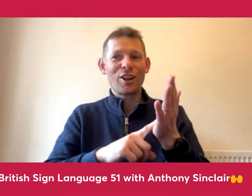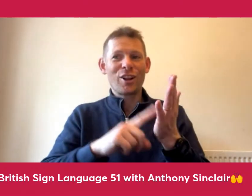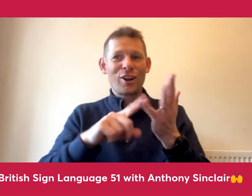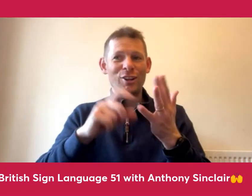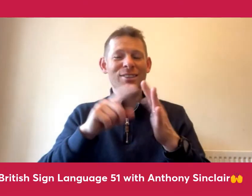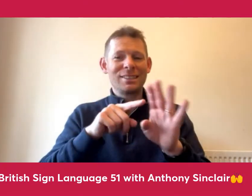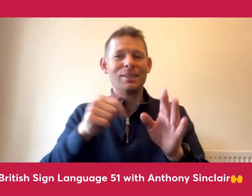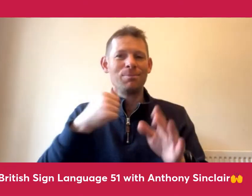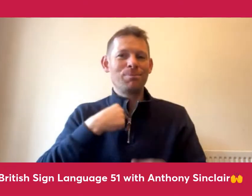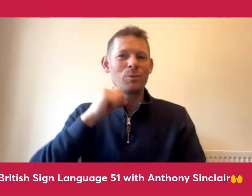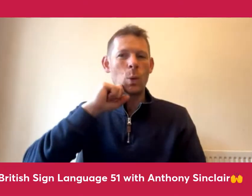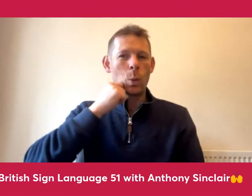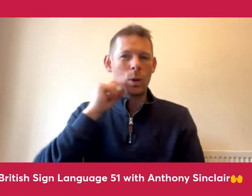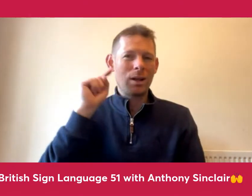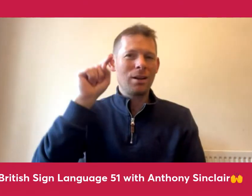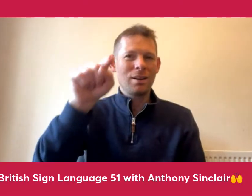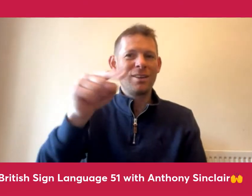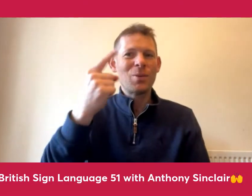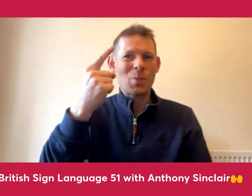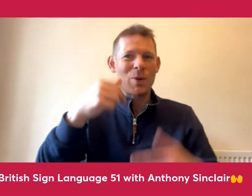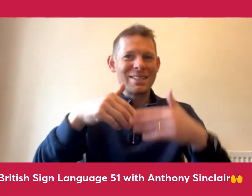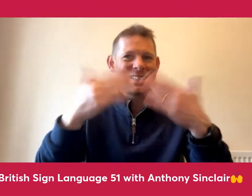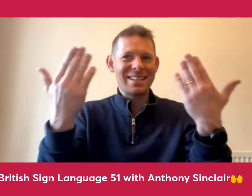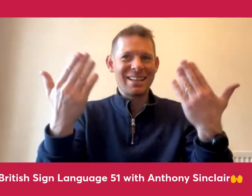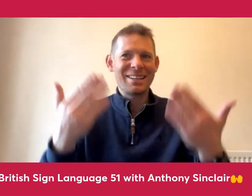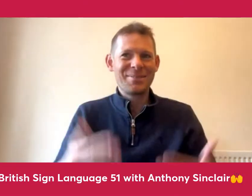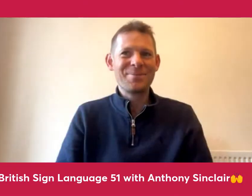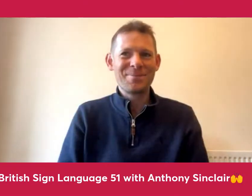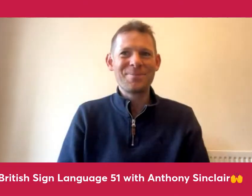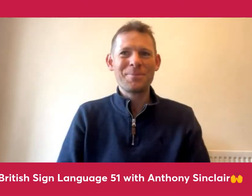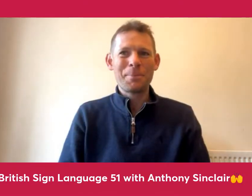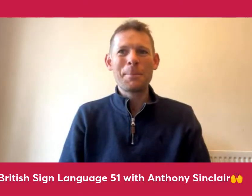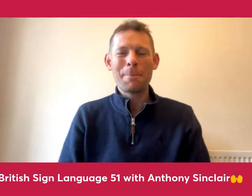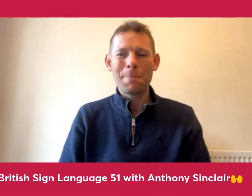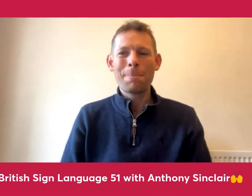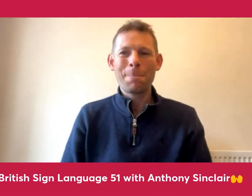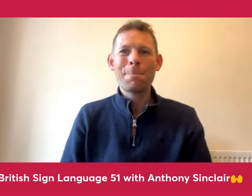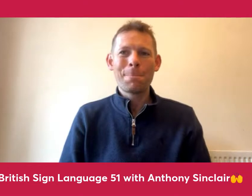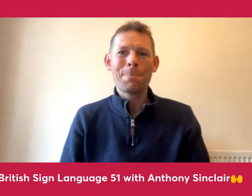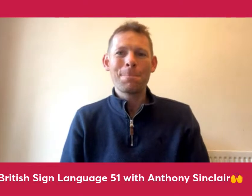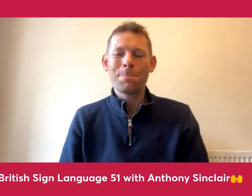Oh, Lucy, thank you. I definitely will come one day.